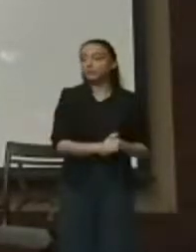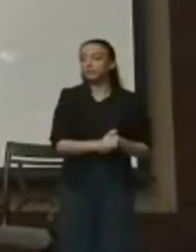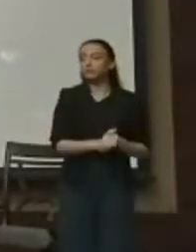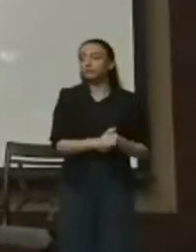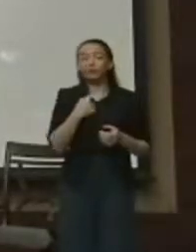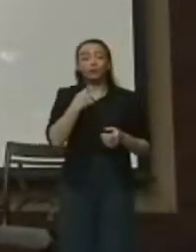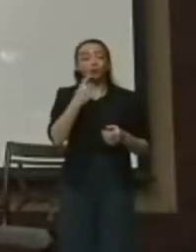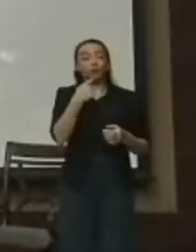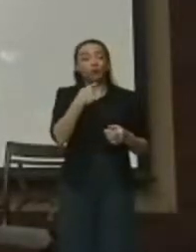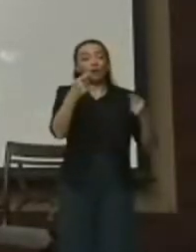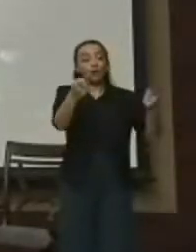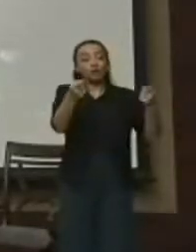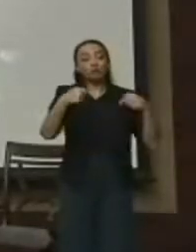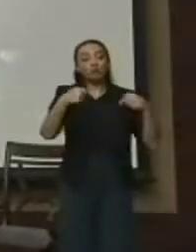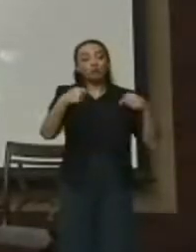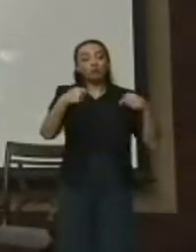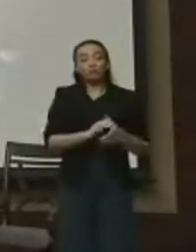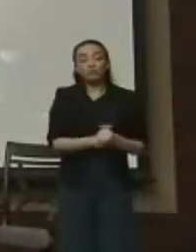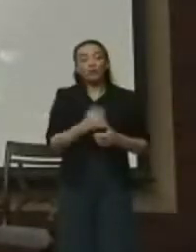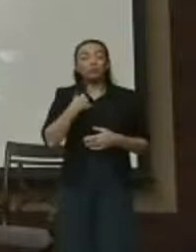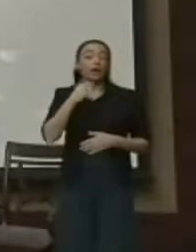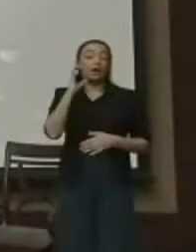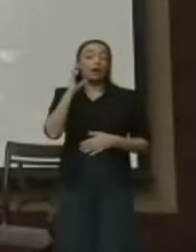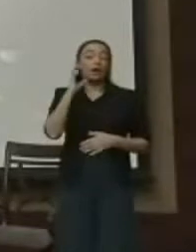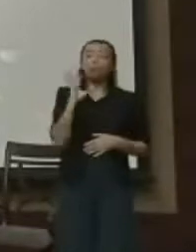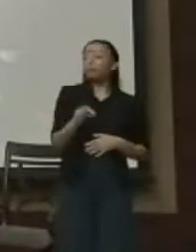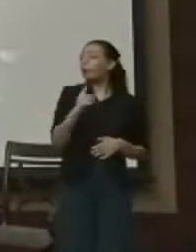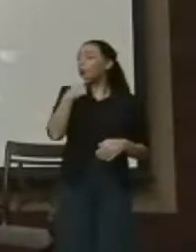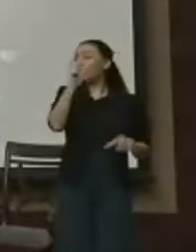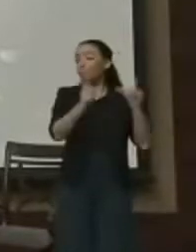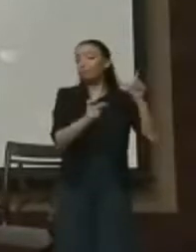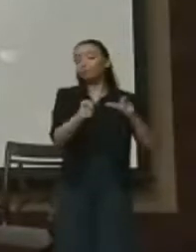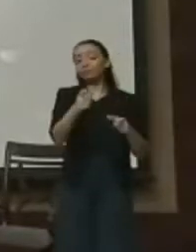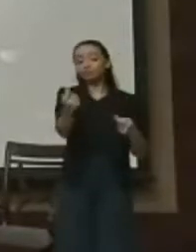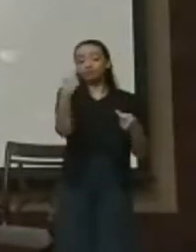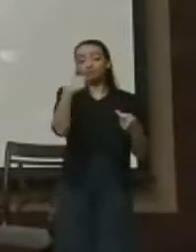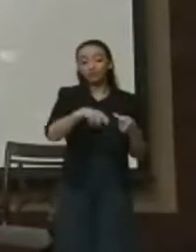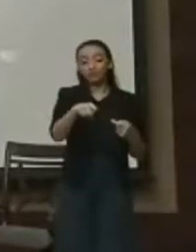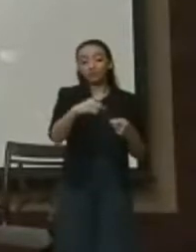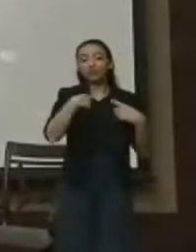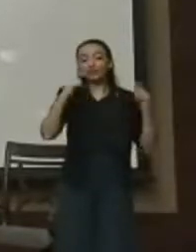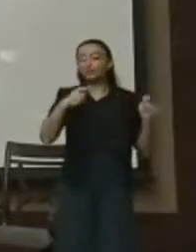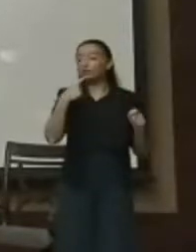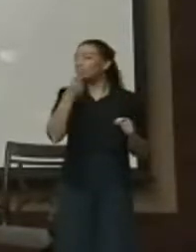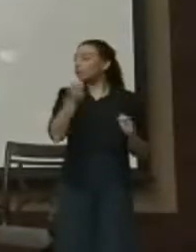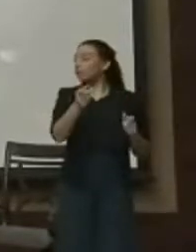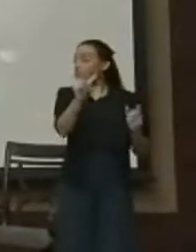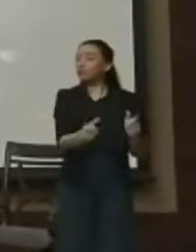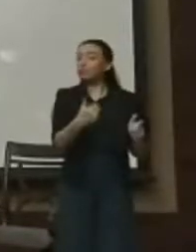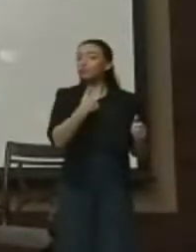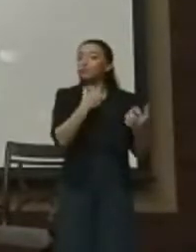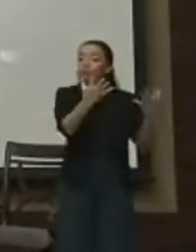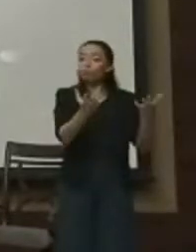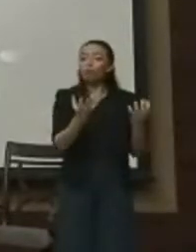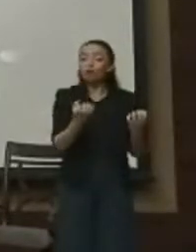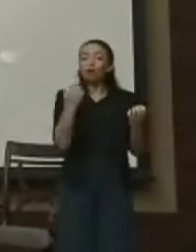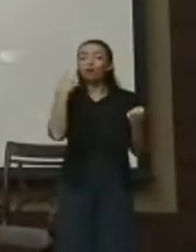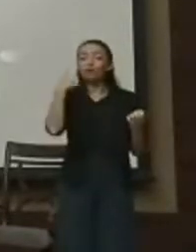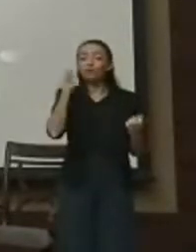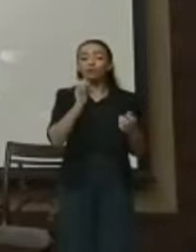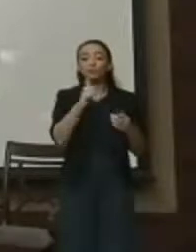presence here is important for us, because we do want even